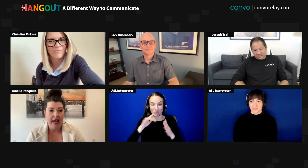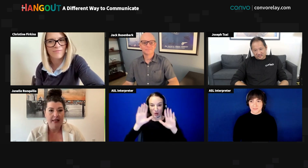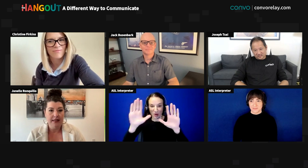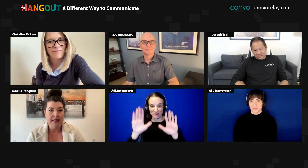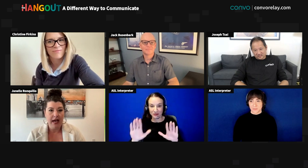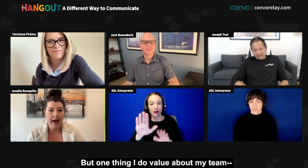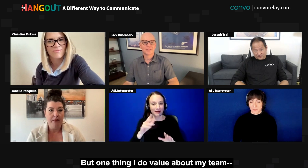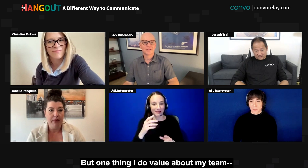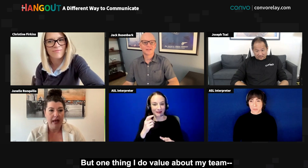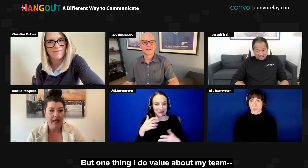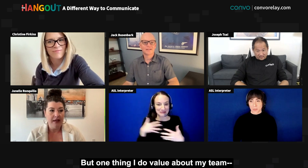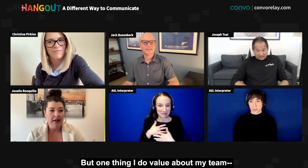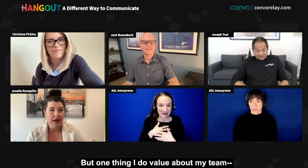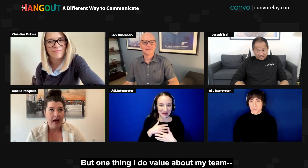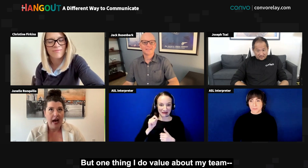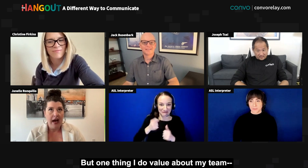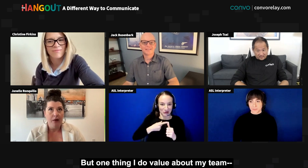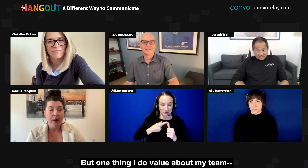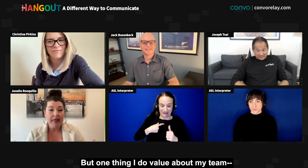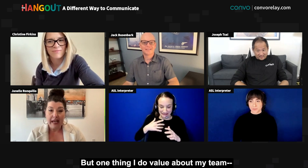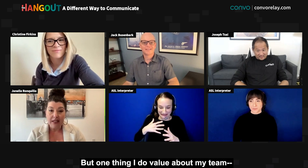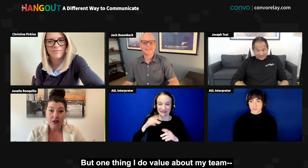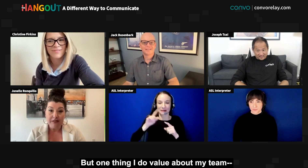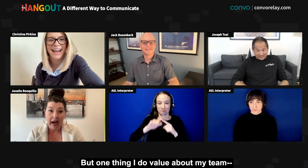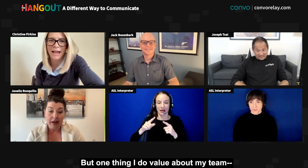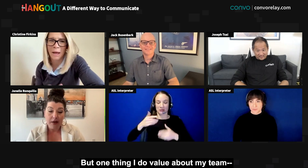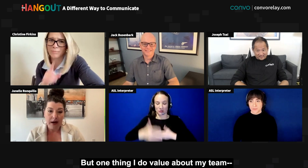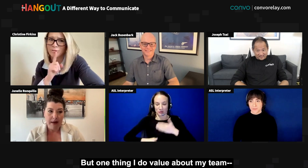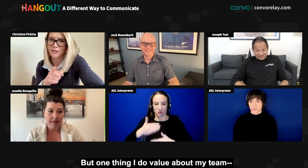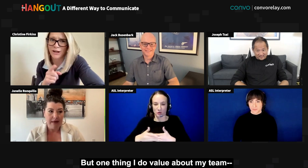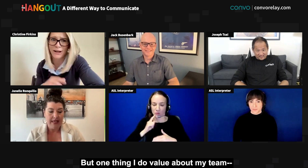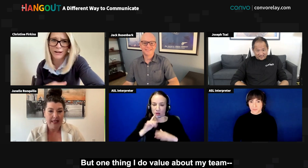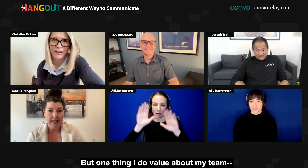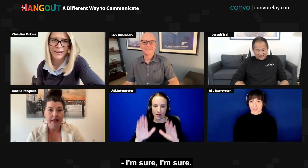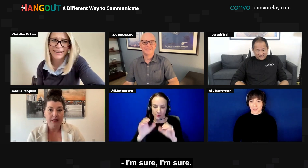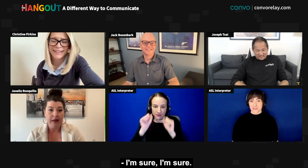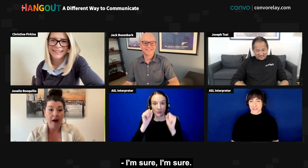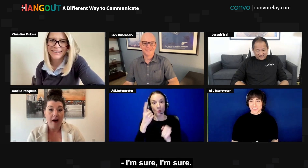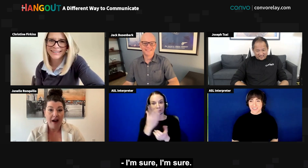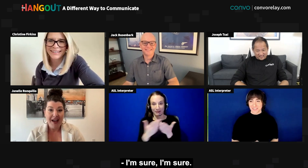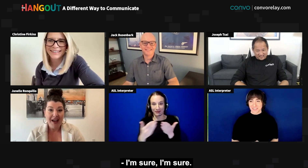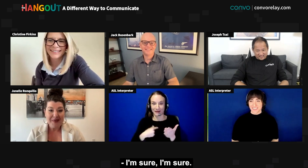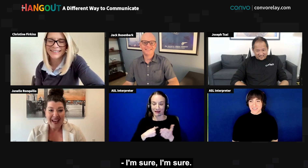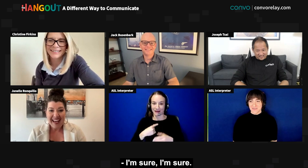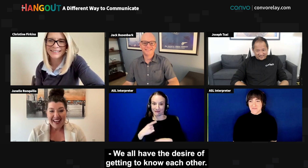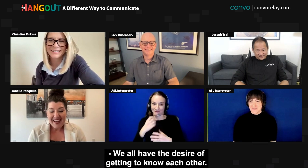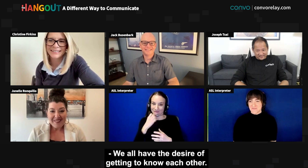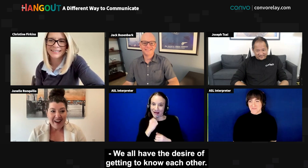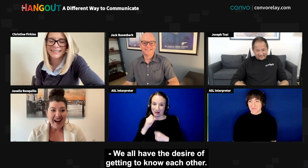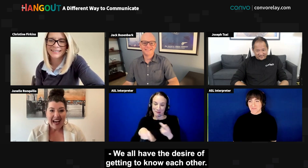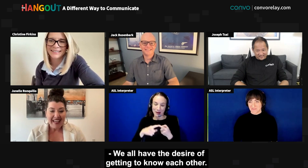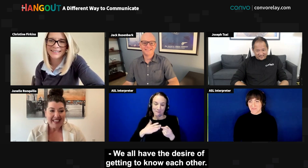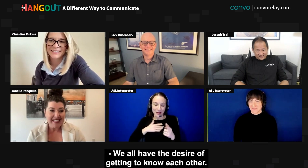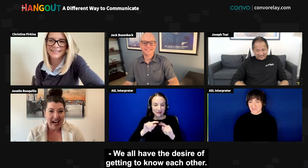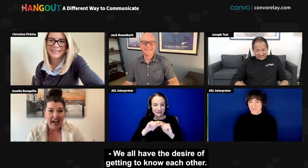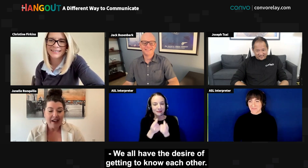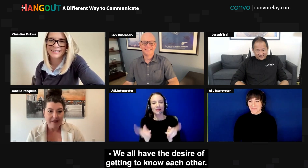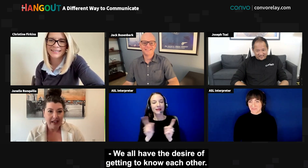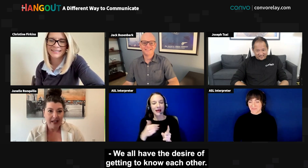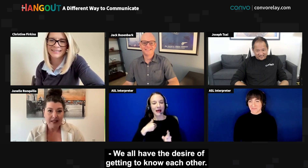And but one thing I do value about my team is I'm sure. We all had the desire of getting to